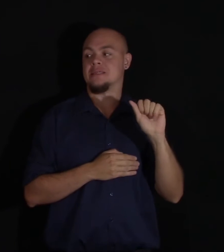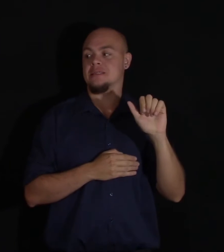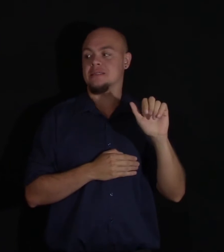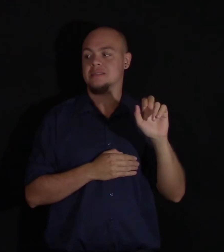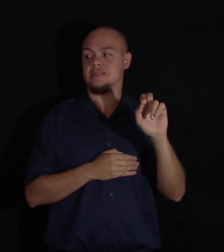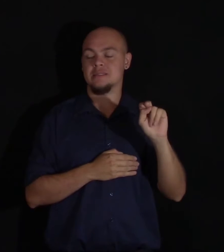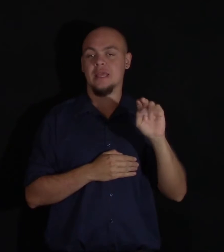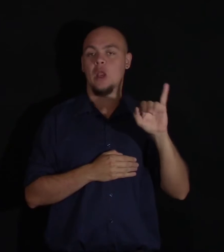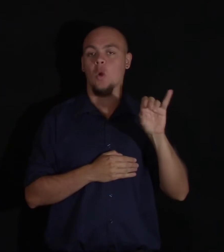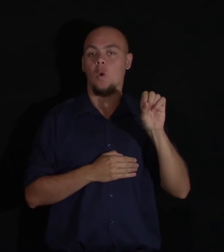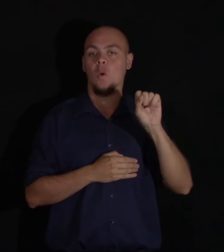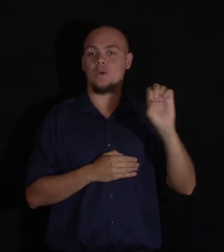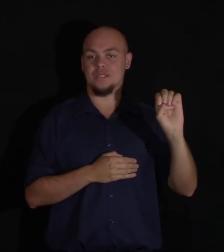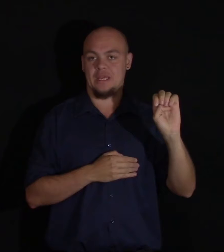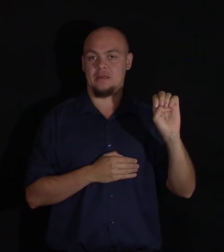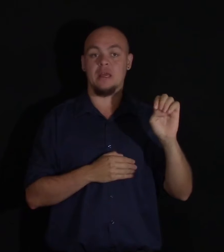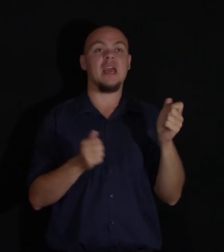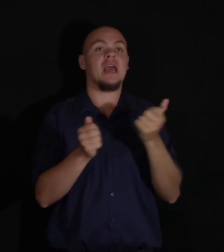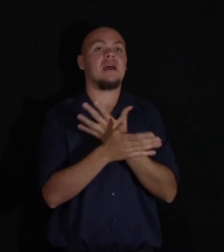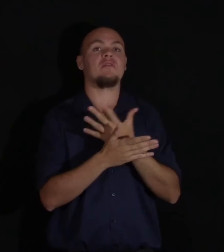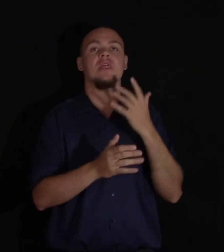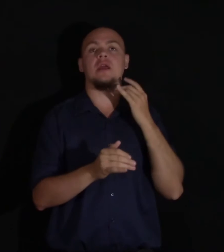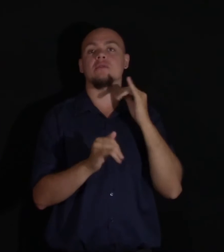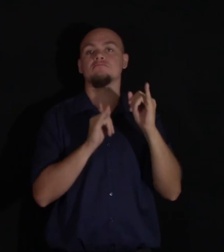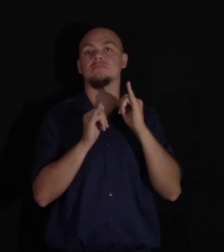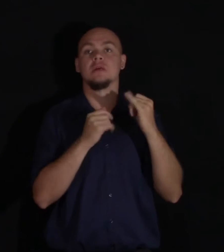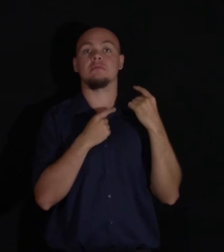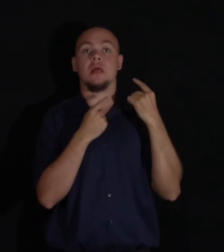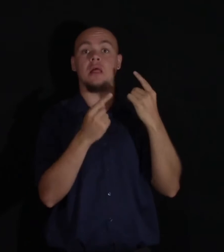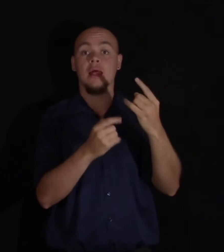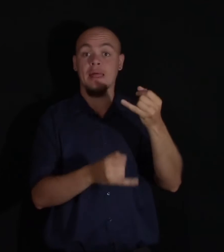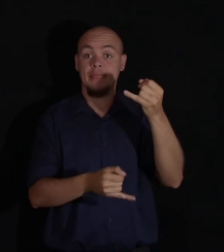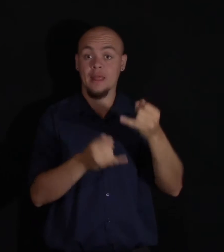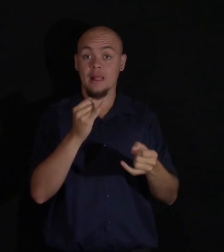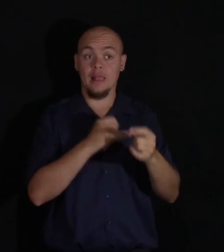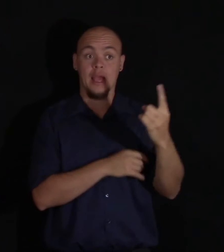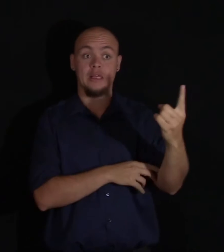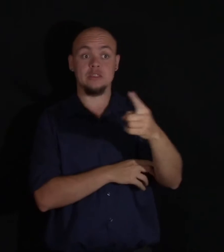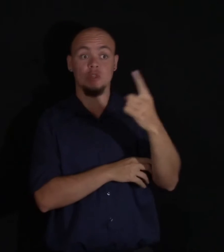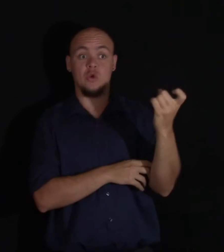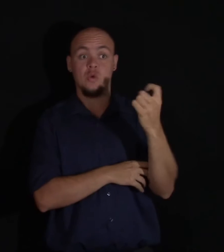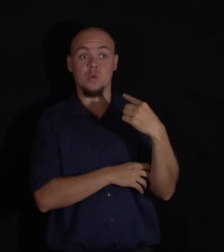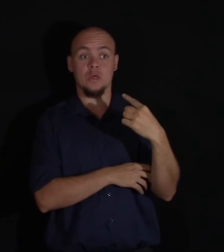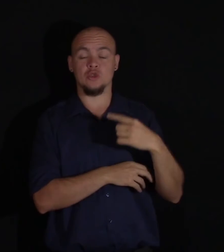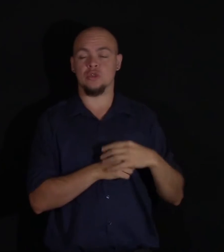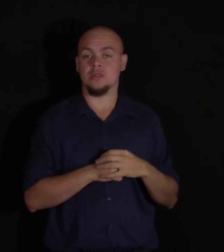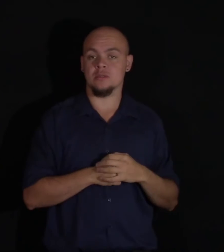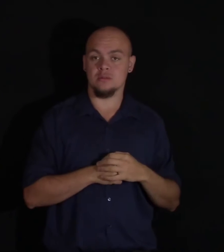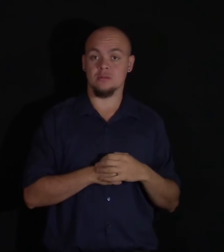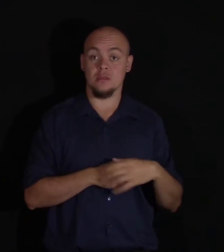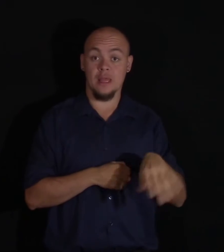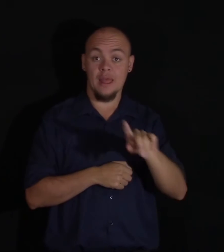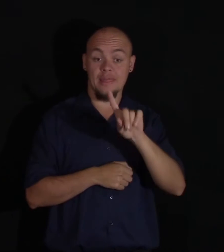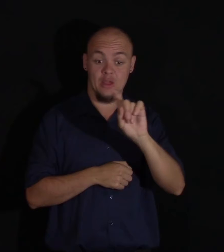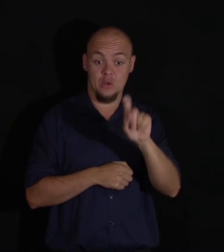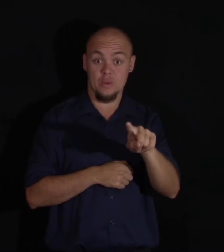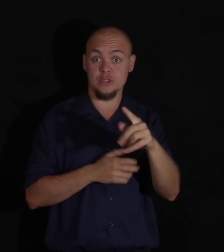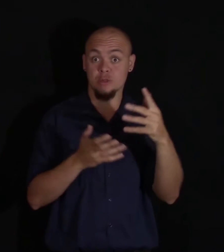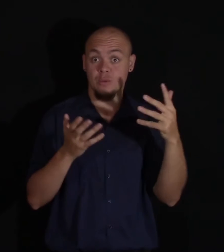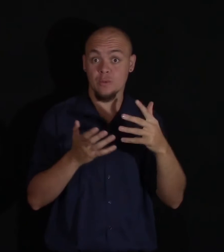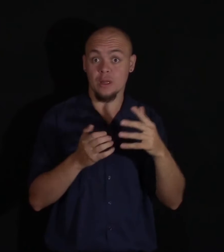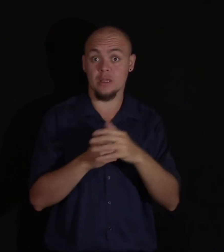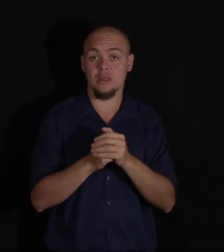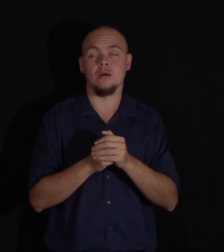Valley. Everything is going great until we get to the last question. And that last question